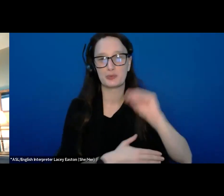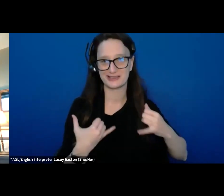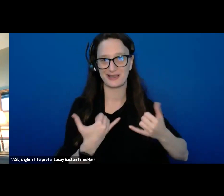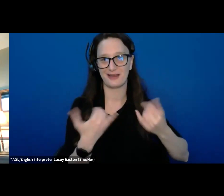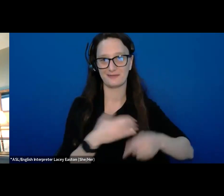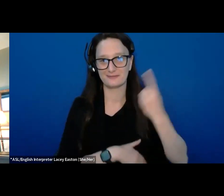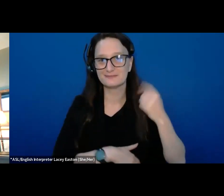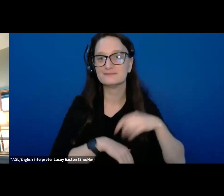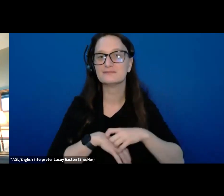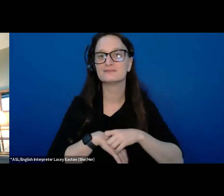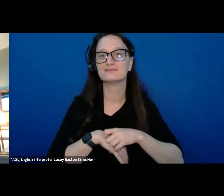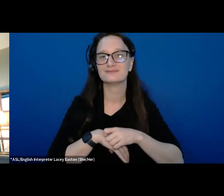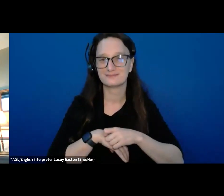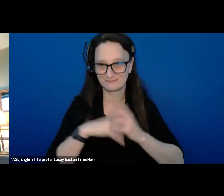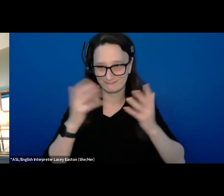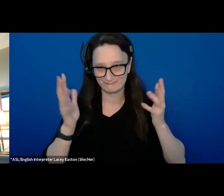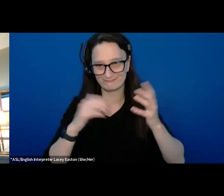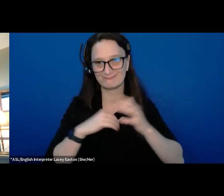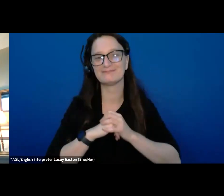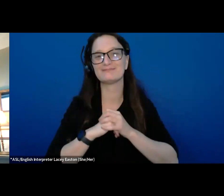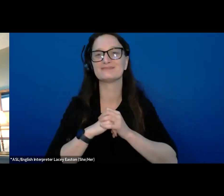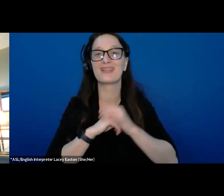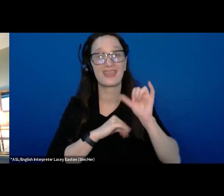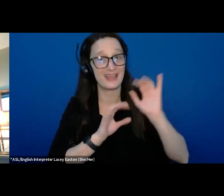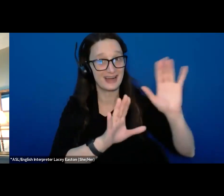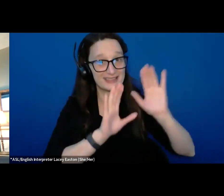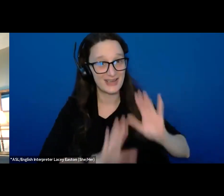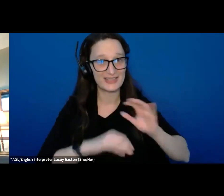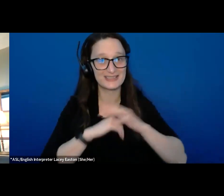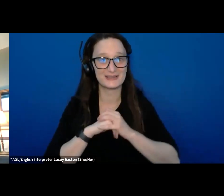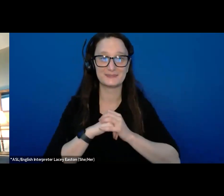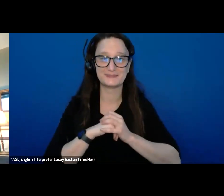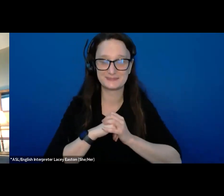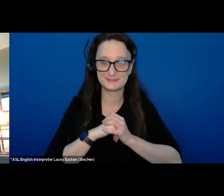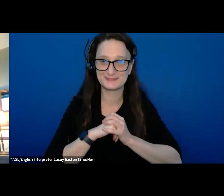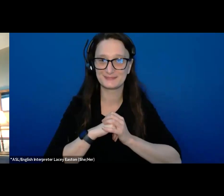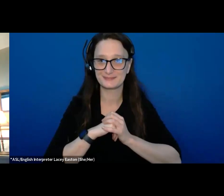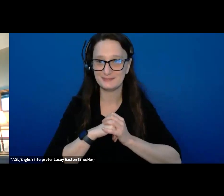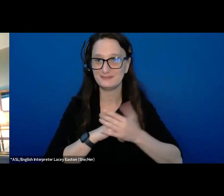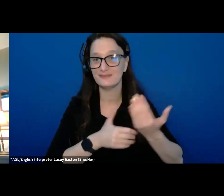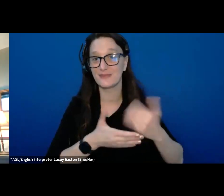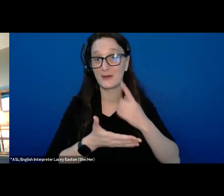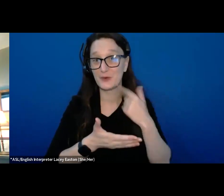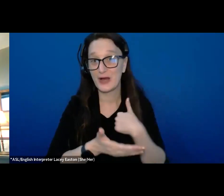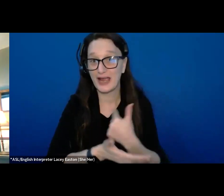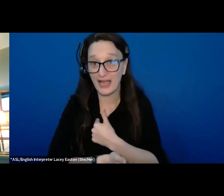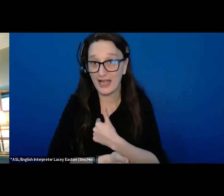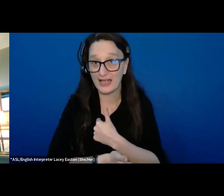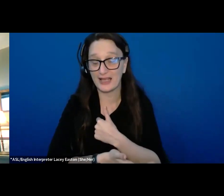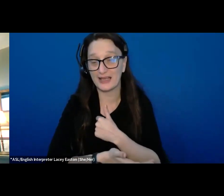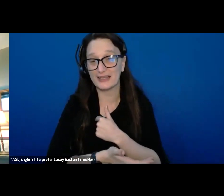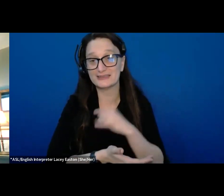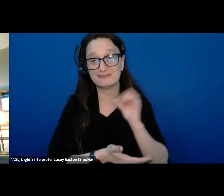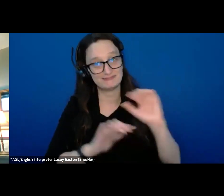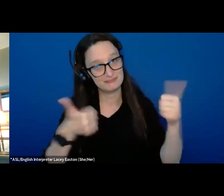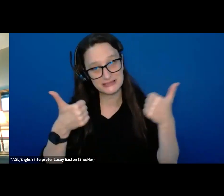So well, that is awesome. So again, for us, that is the challenge, is